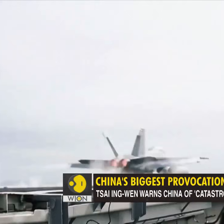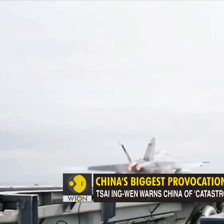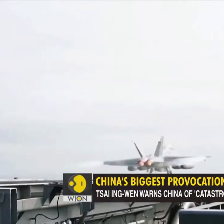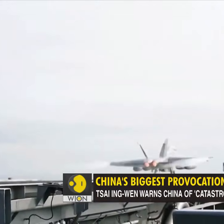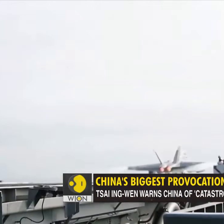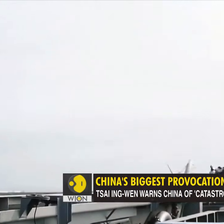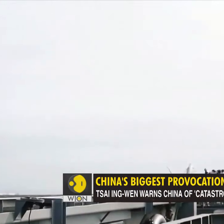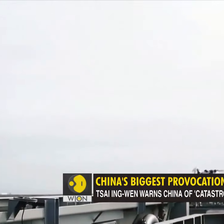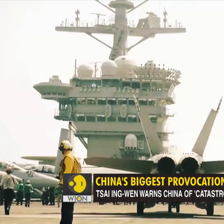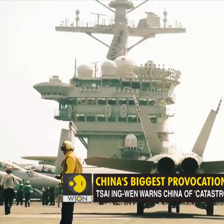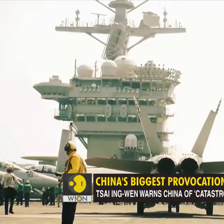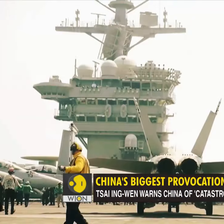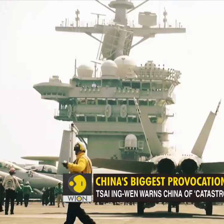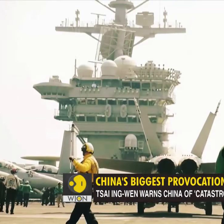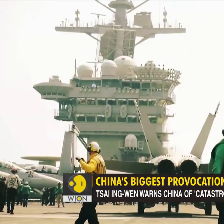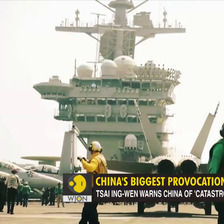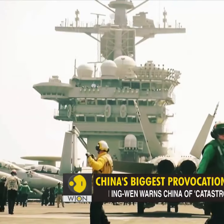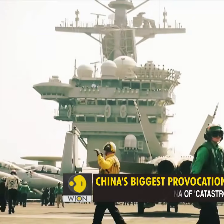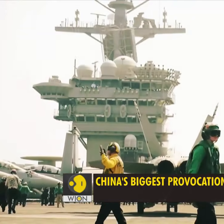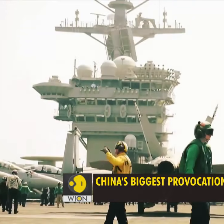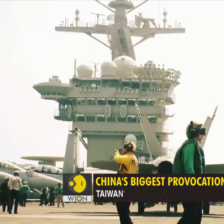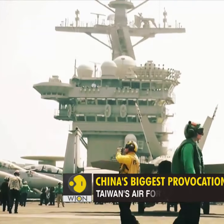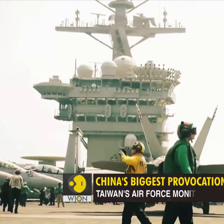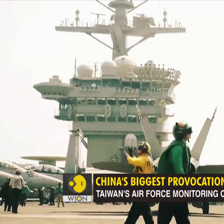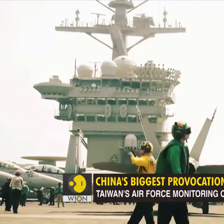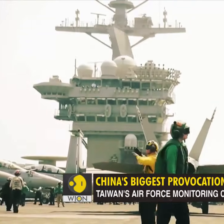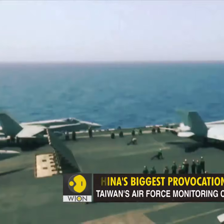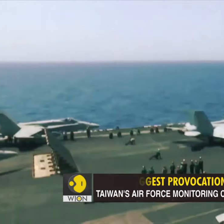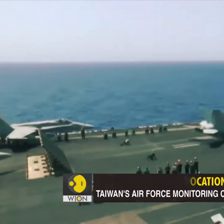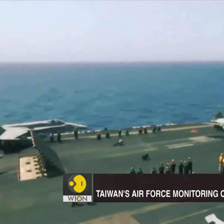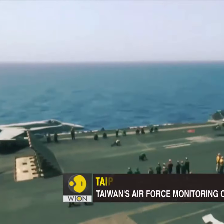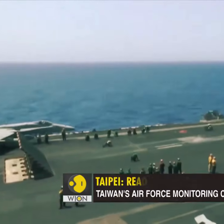time will tell. Bureau Report, WeOn, World is One.